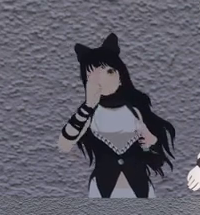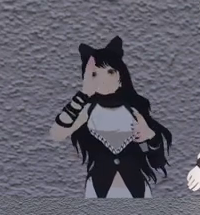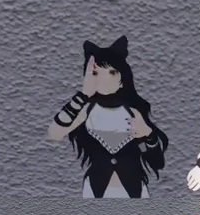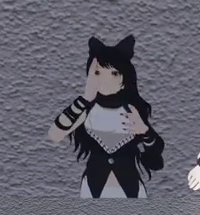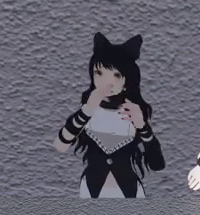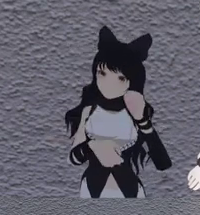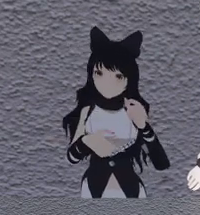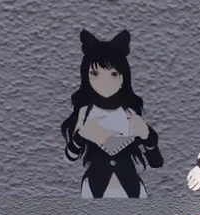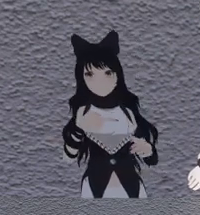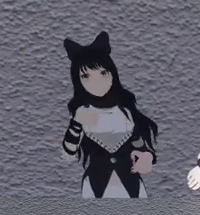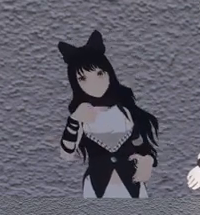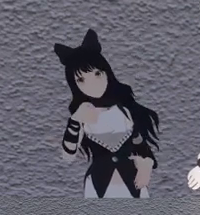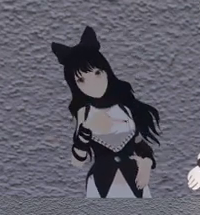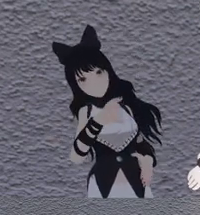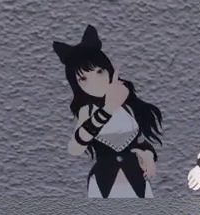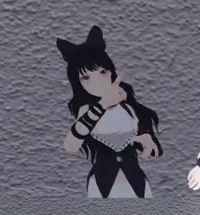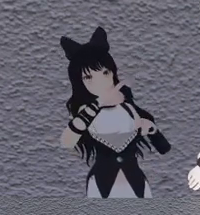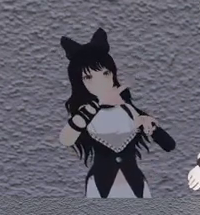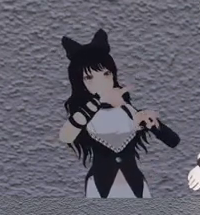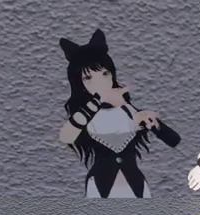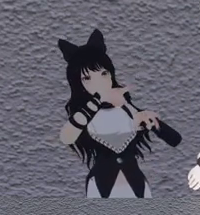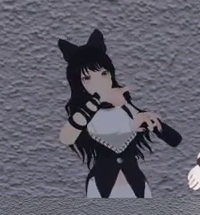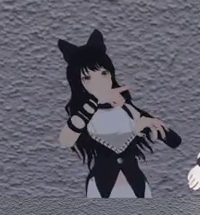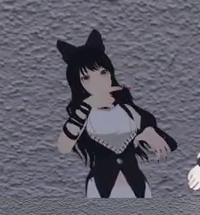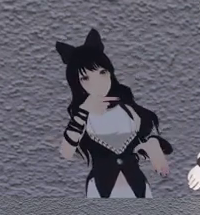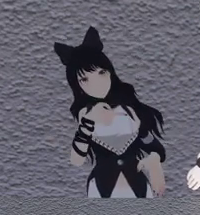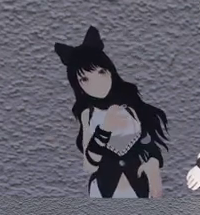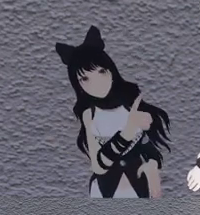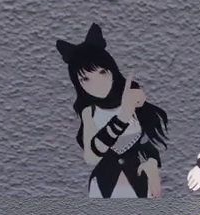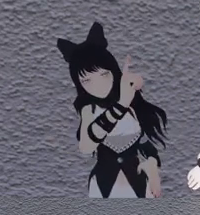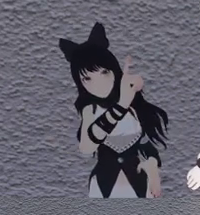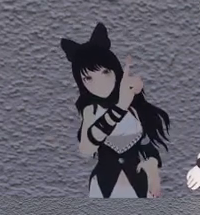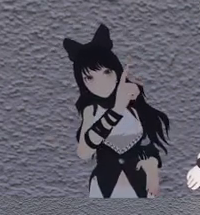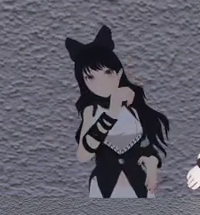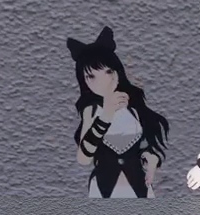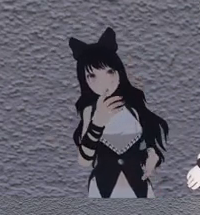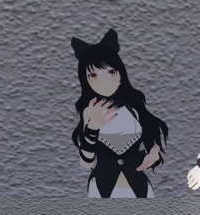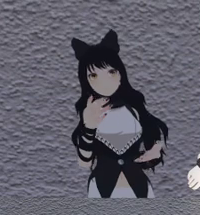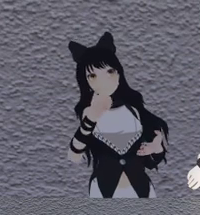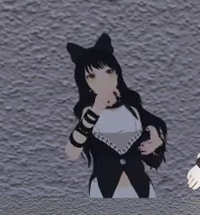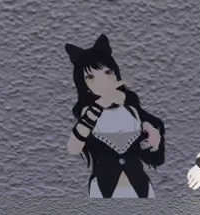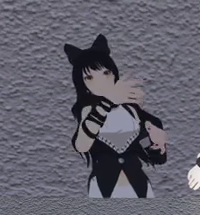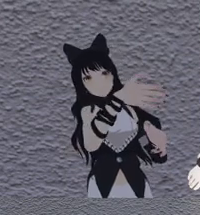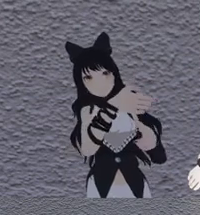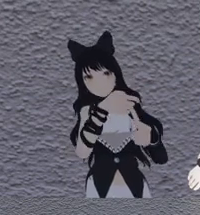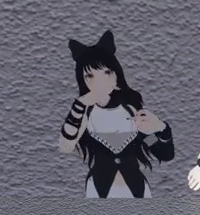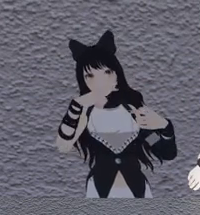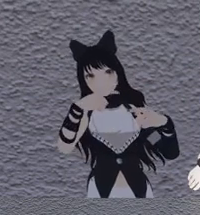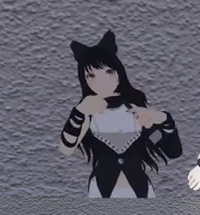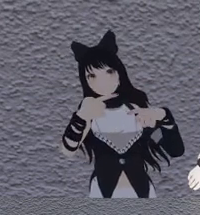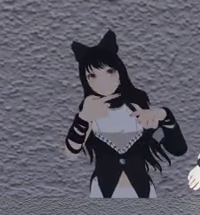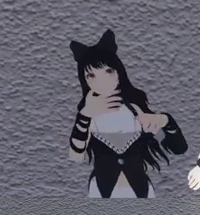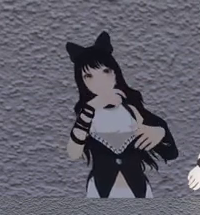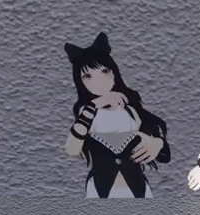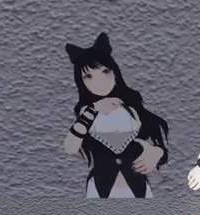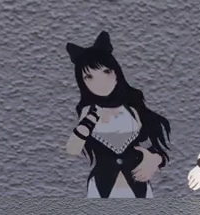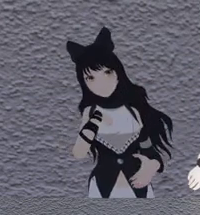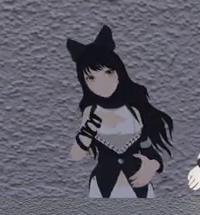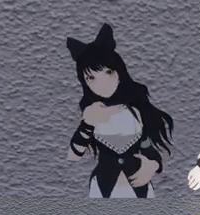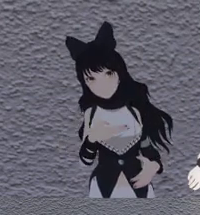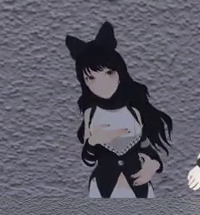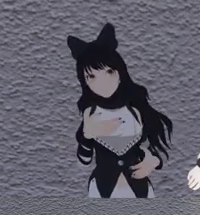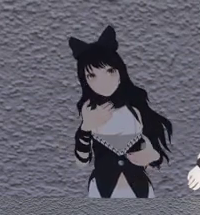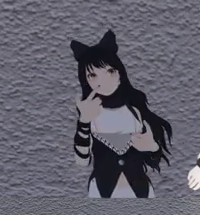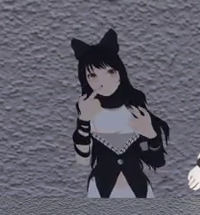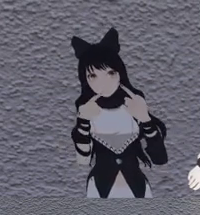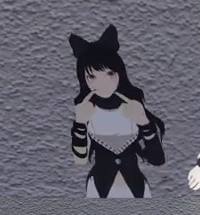Like you're not being very respectful. You're being mean to me. You've insulted me. You're being malicious. You know, hurting